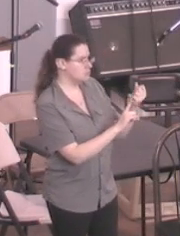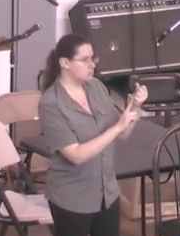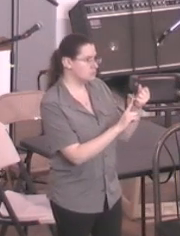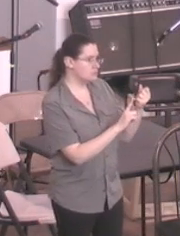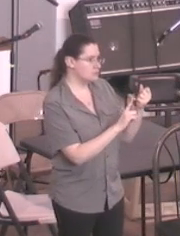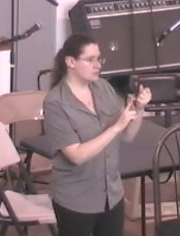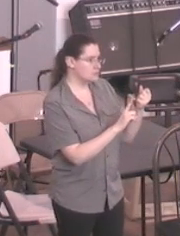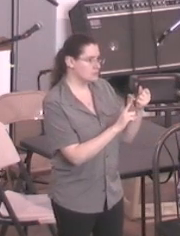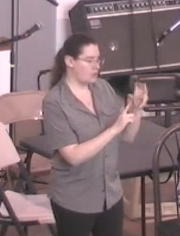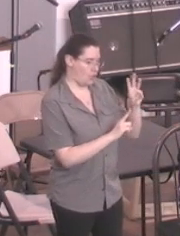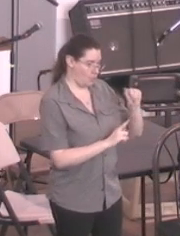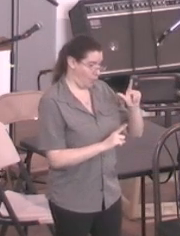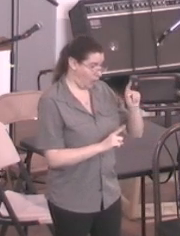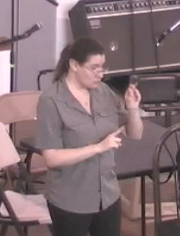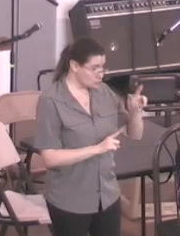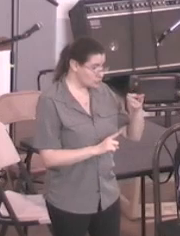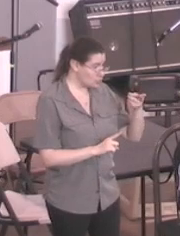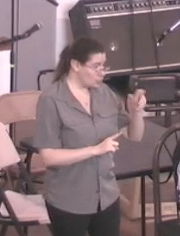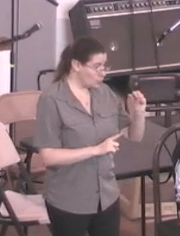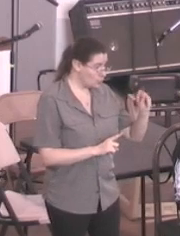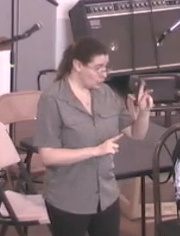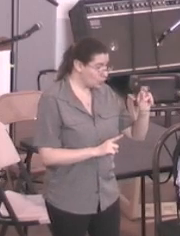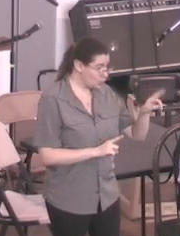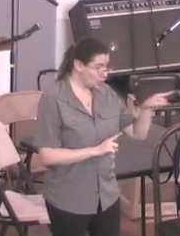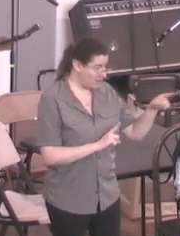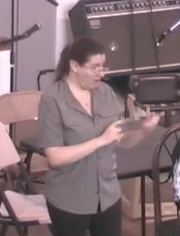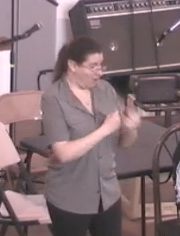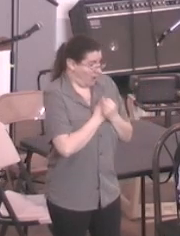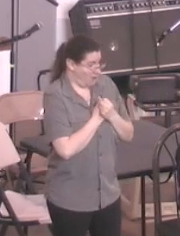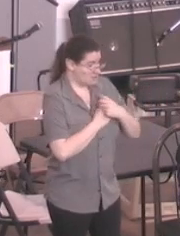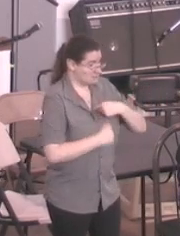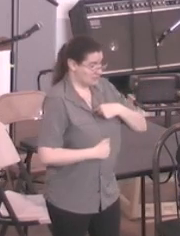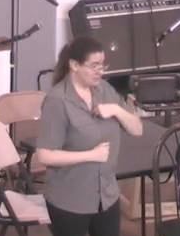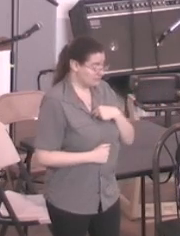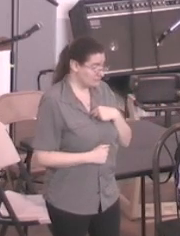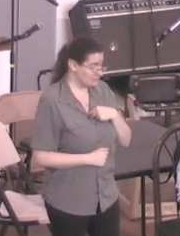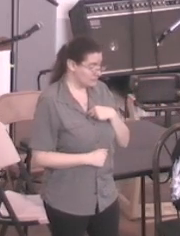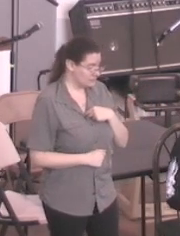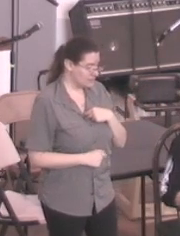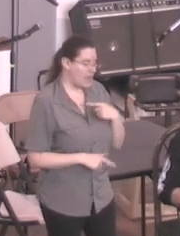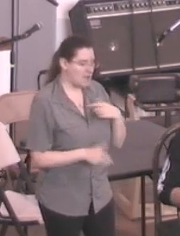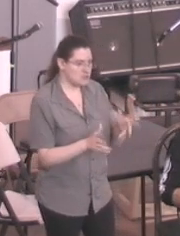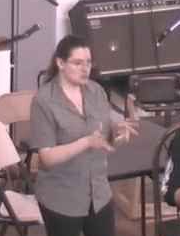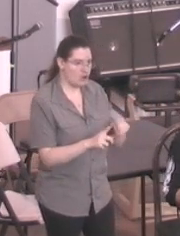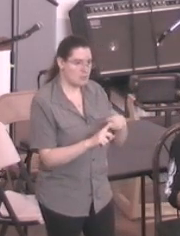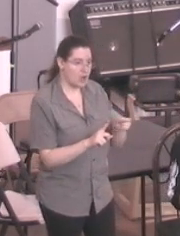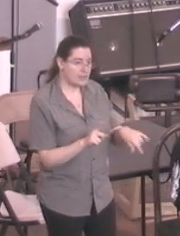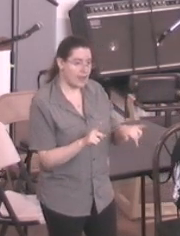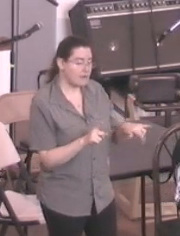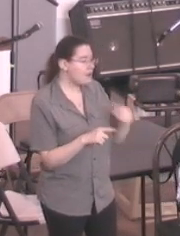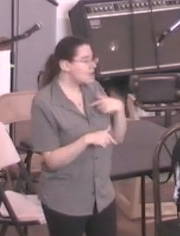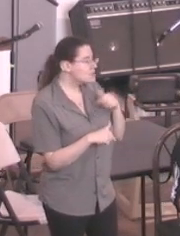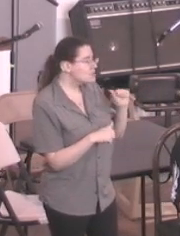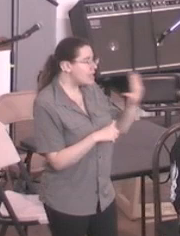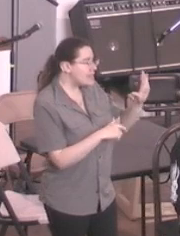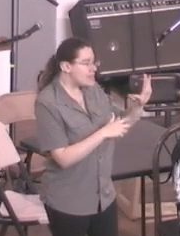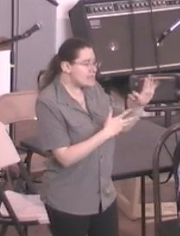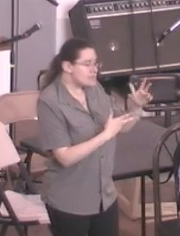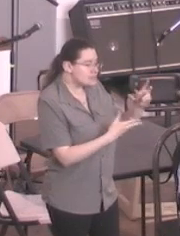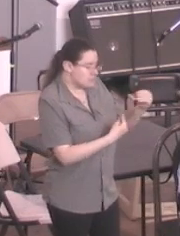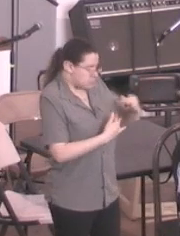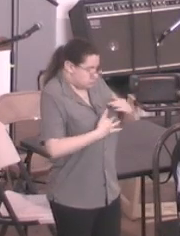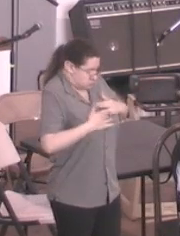when Walter Hooker hugged me. And I still get goosebumps every time I talk about this. I could feel